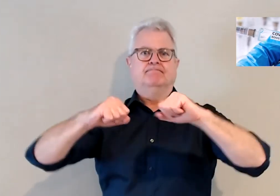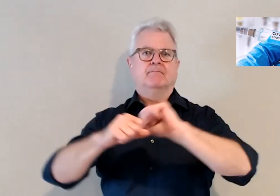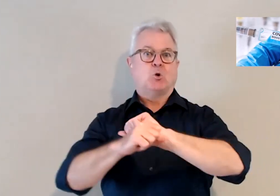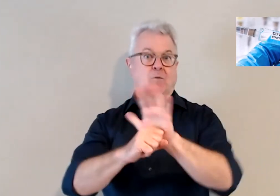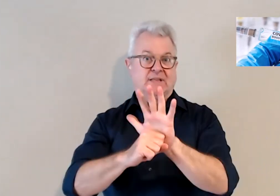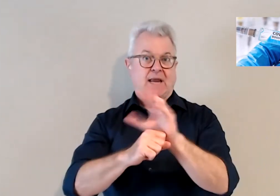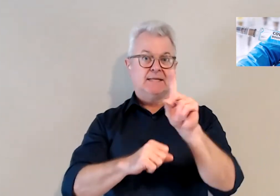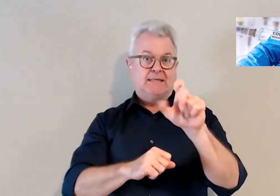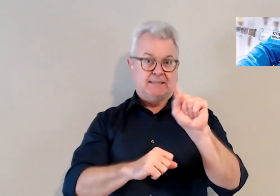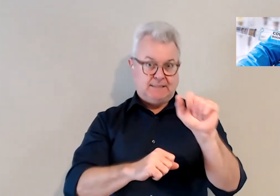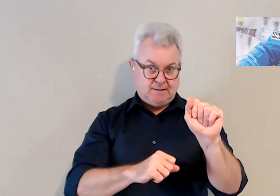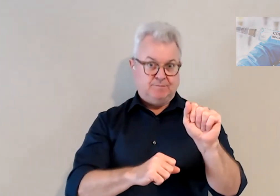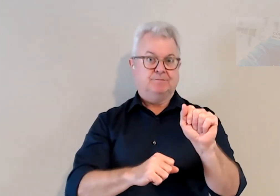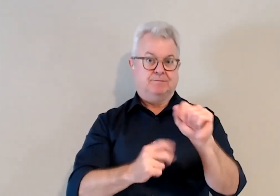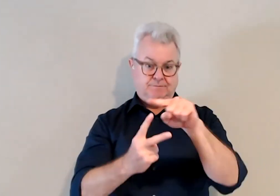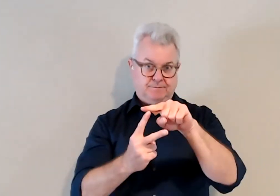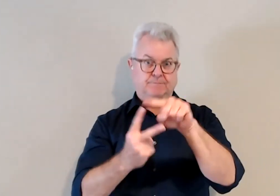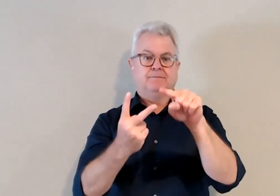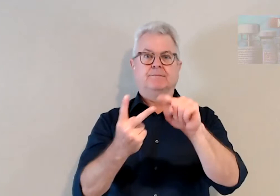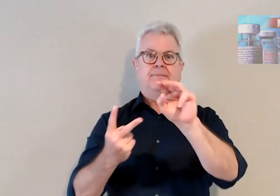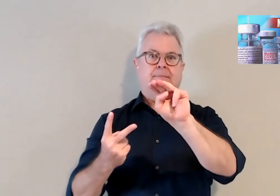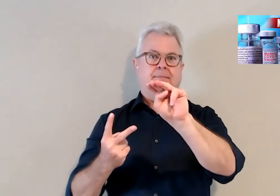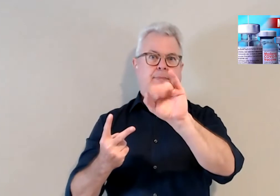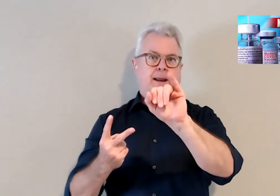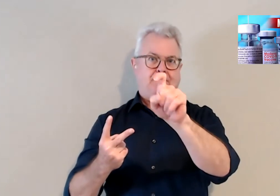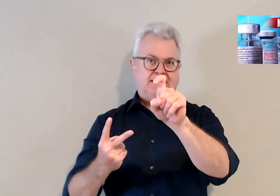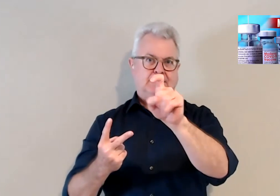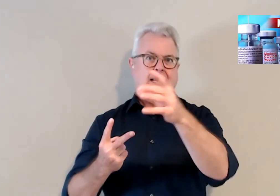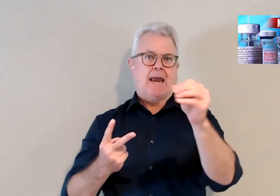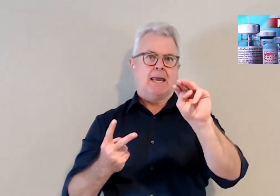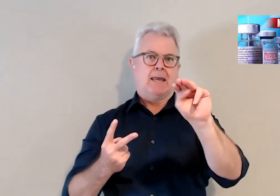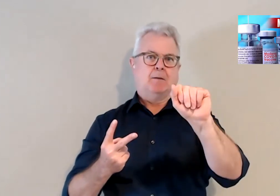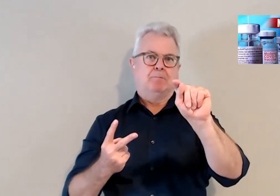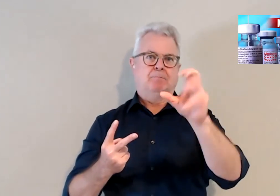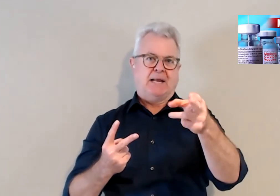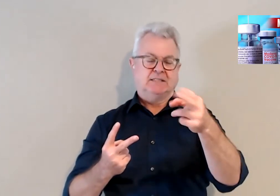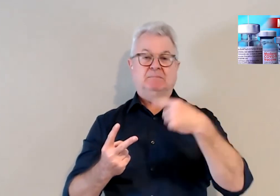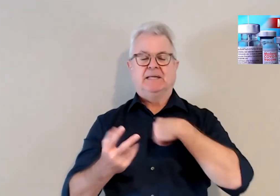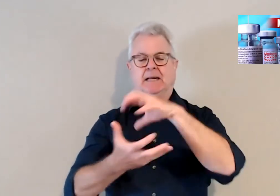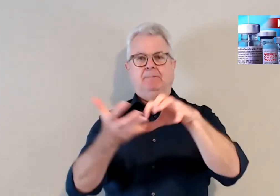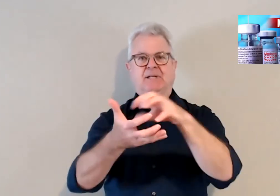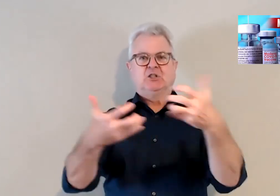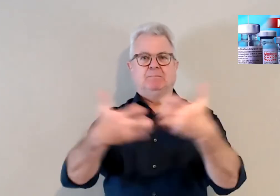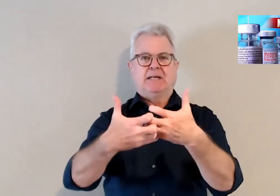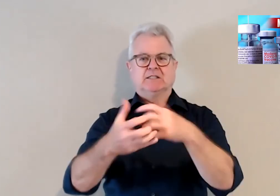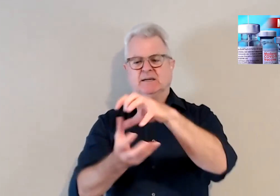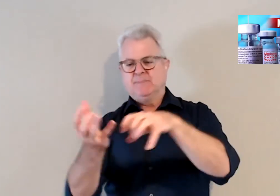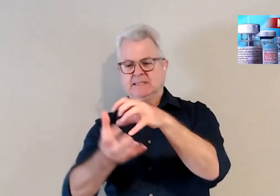be Moderna, Pfizer, or Johnson & Johnson. Now, these boosters will, enrich your immune